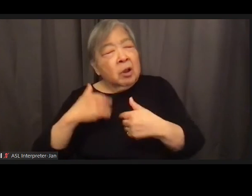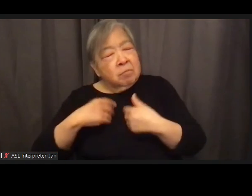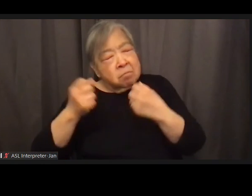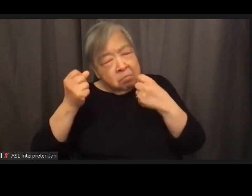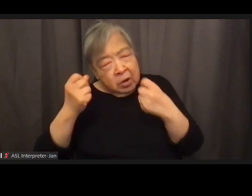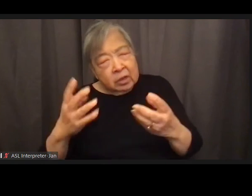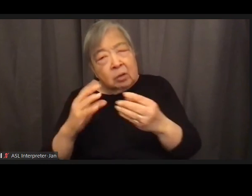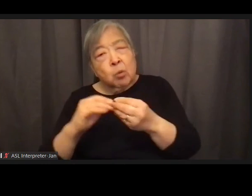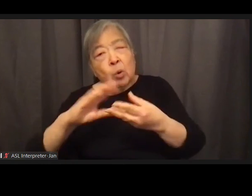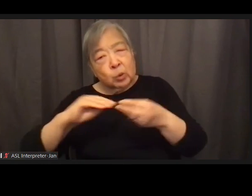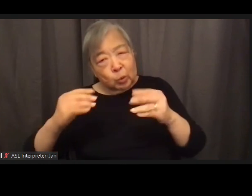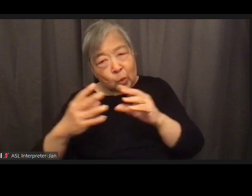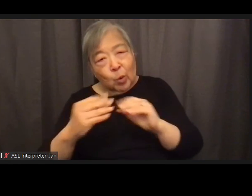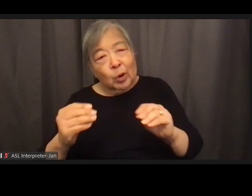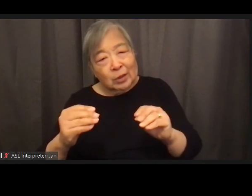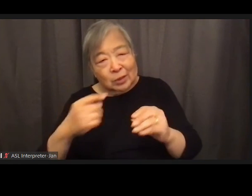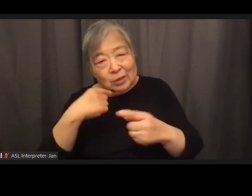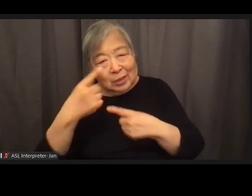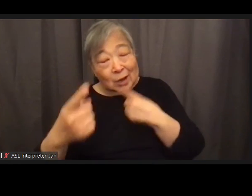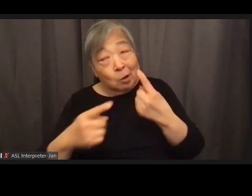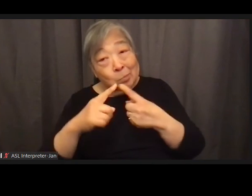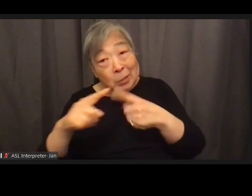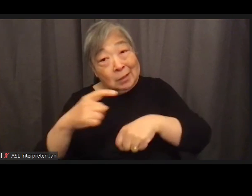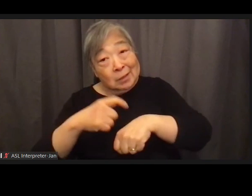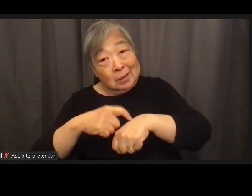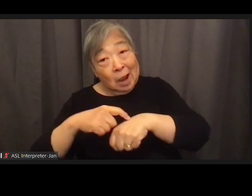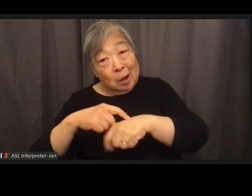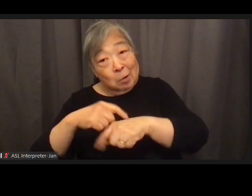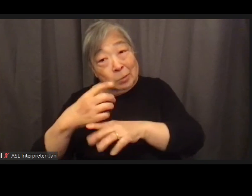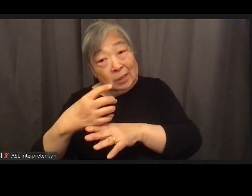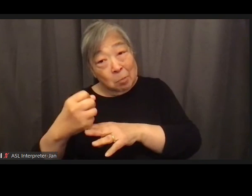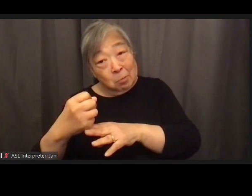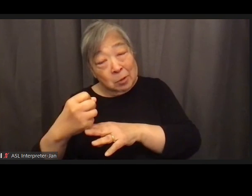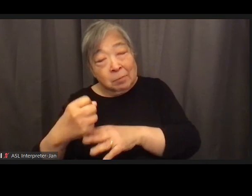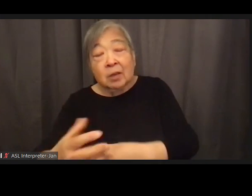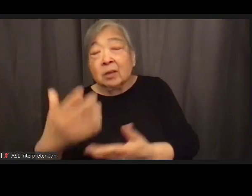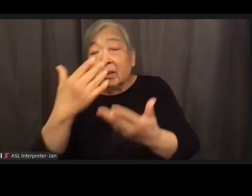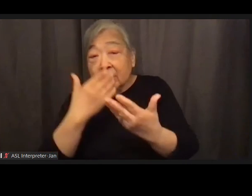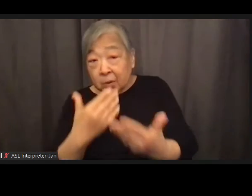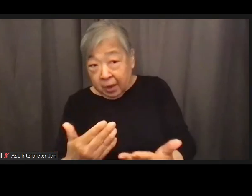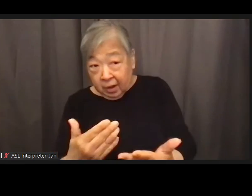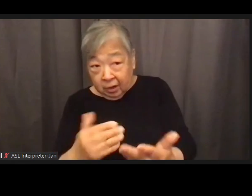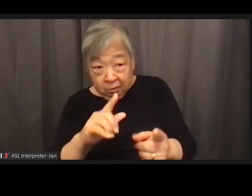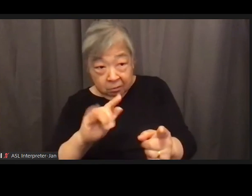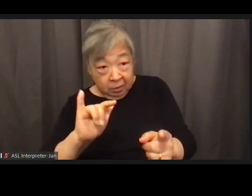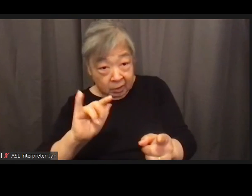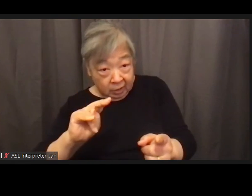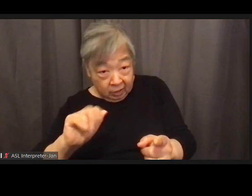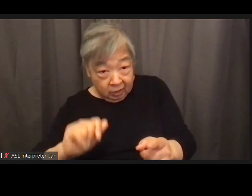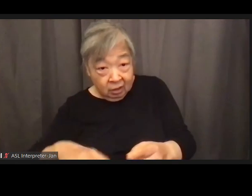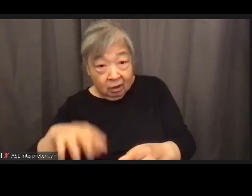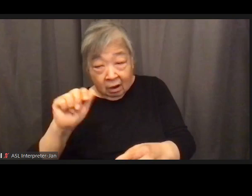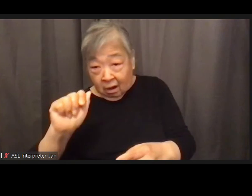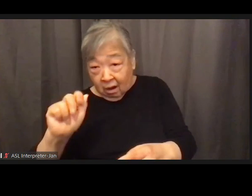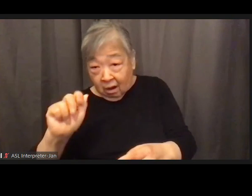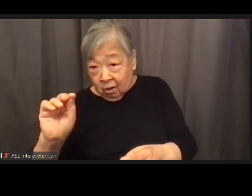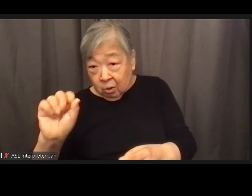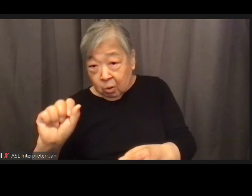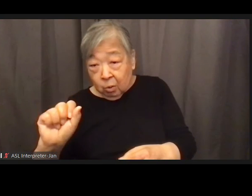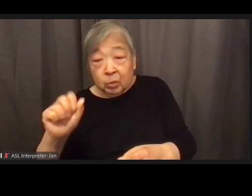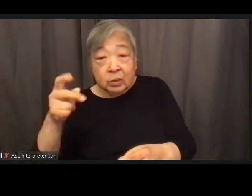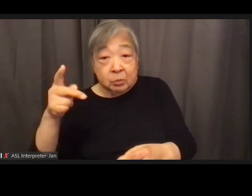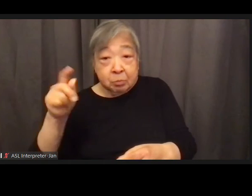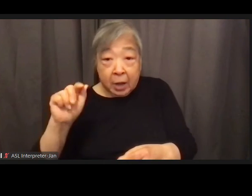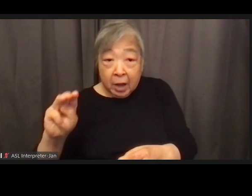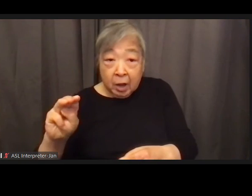but time is up. So I want to thank you, Lina and Ákos and Pam, and thank